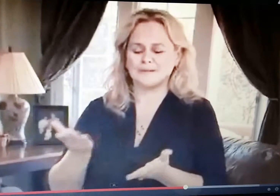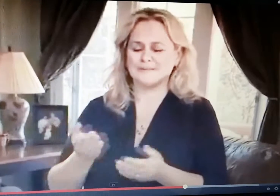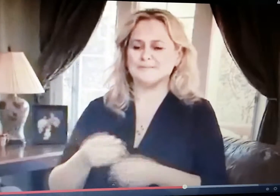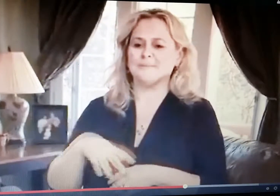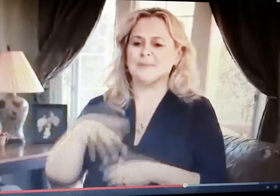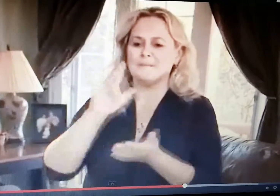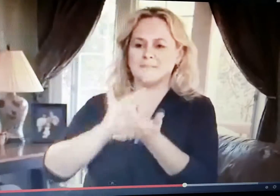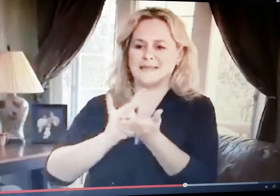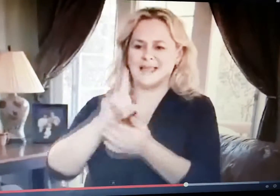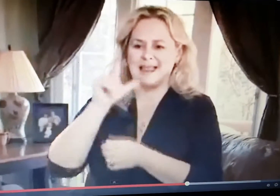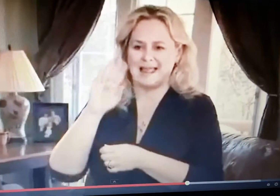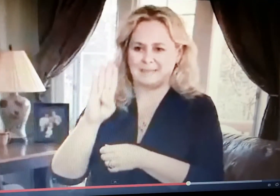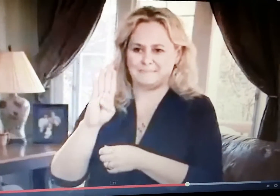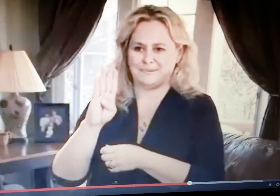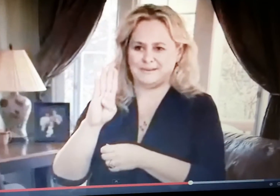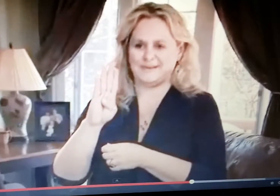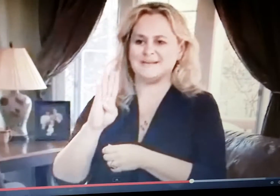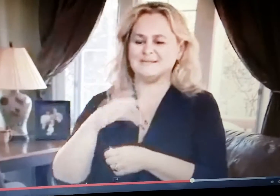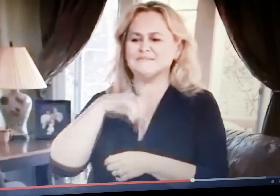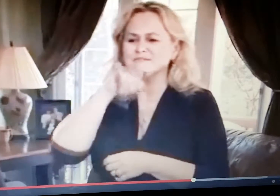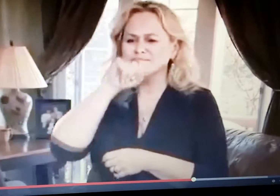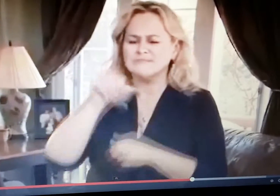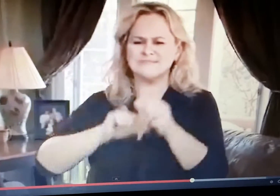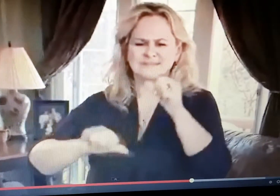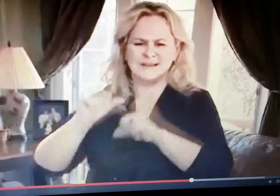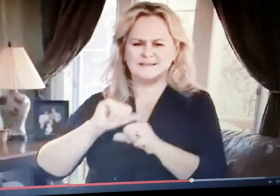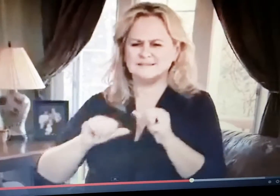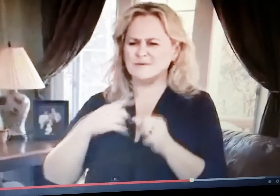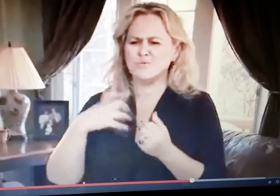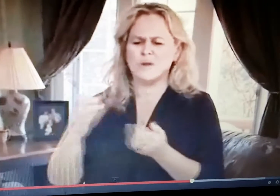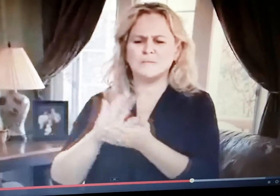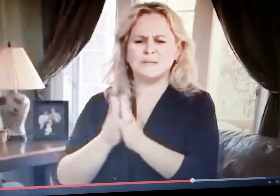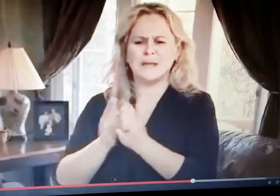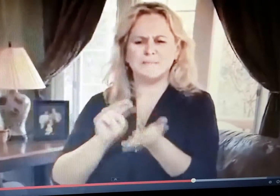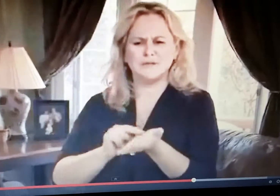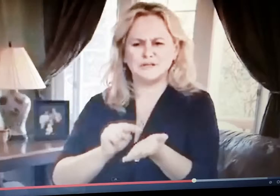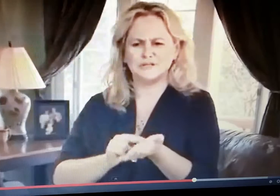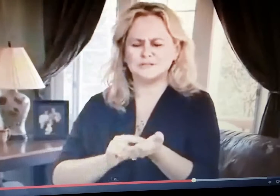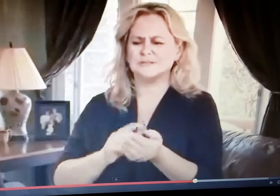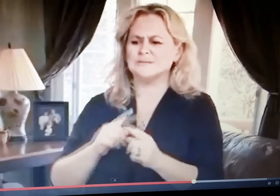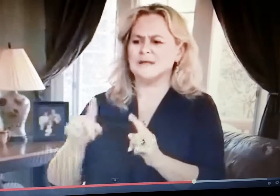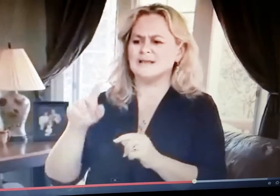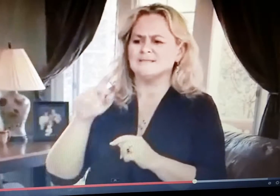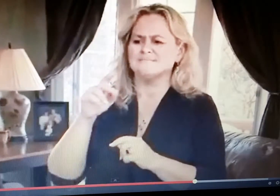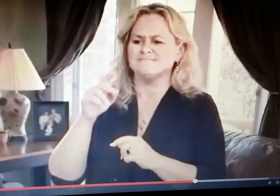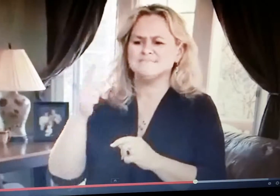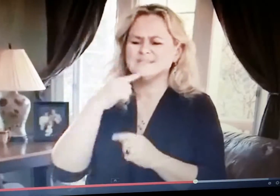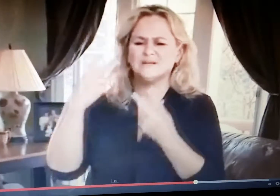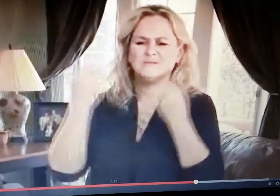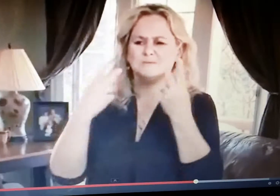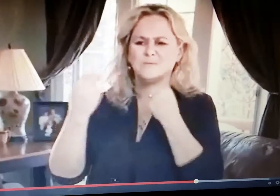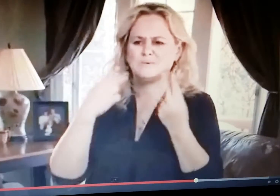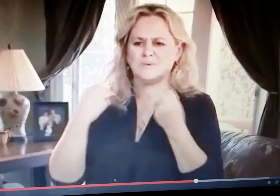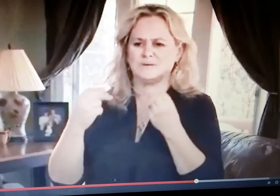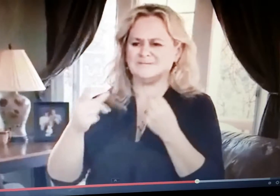NRIT, and I decided that I wanted to do something with the medical lab. I love